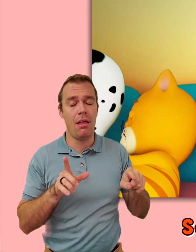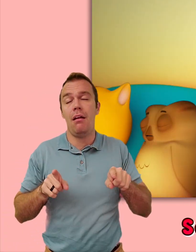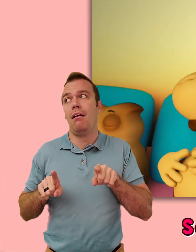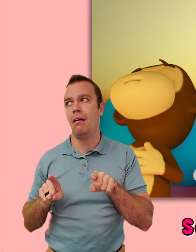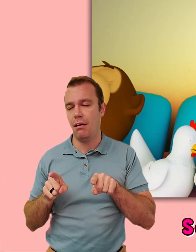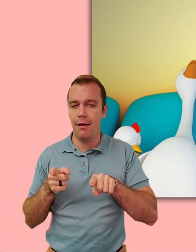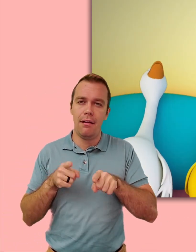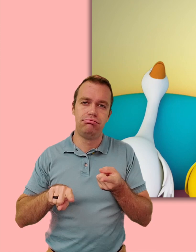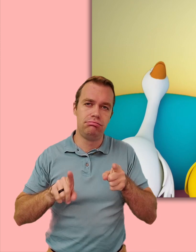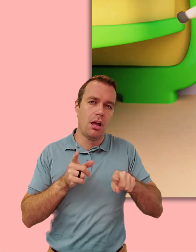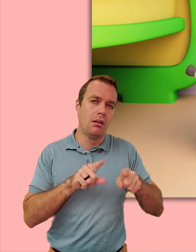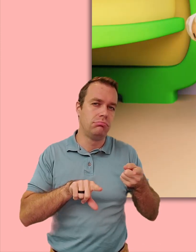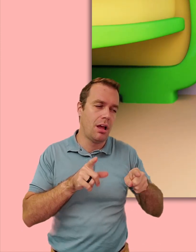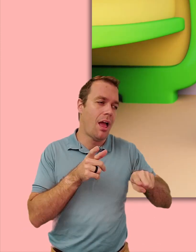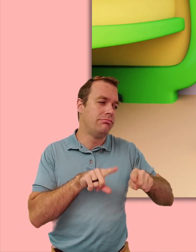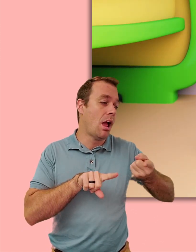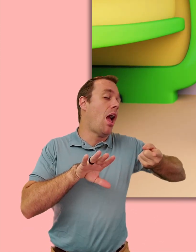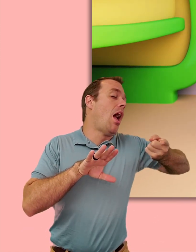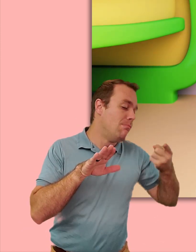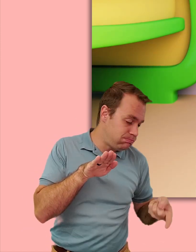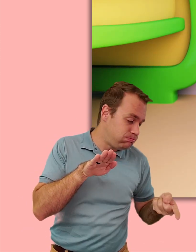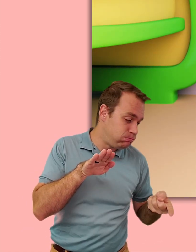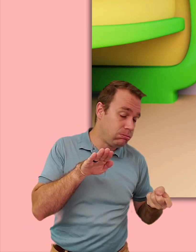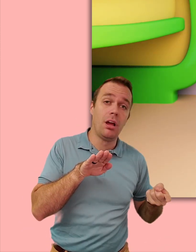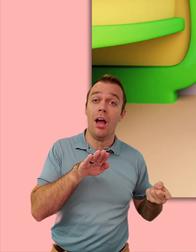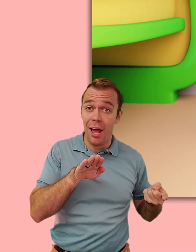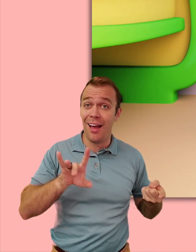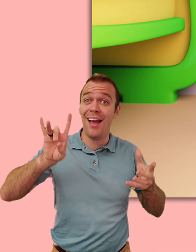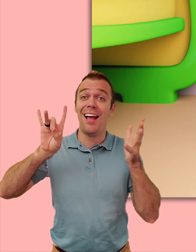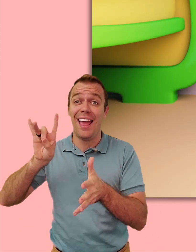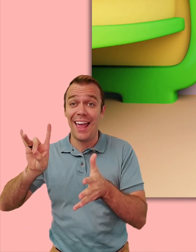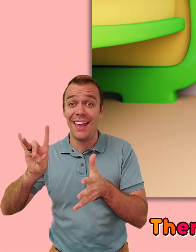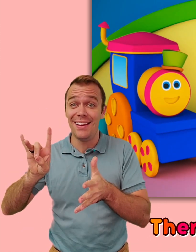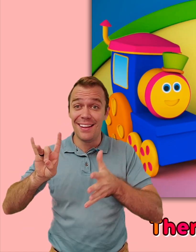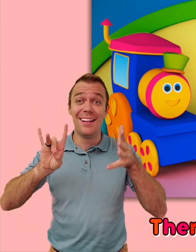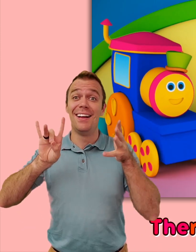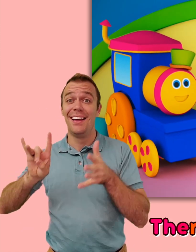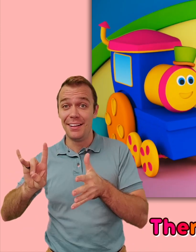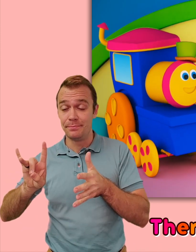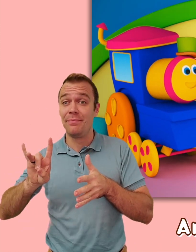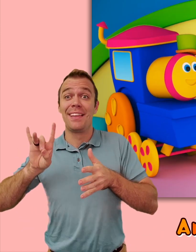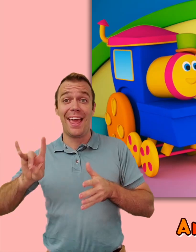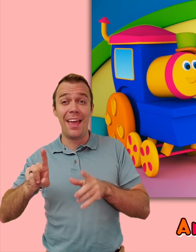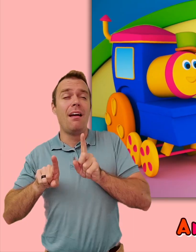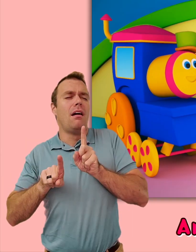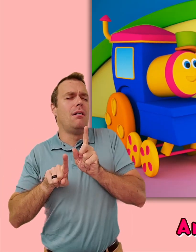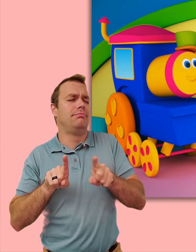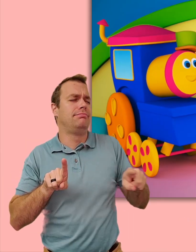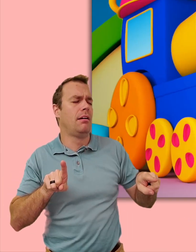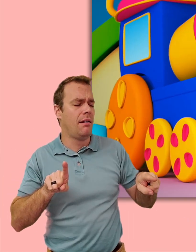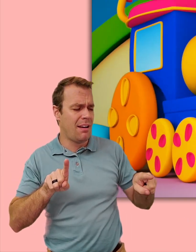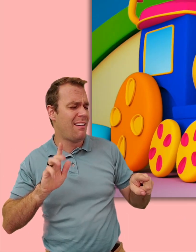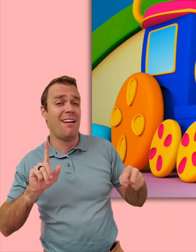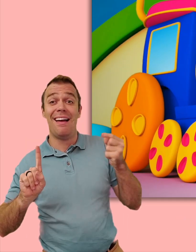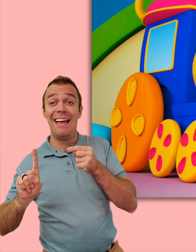So they all rolled over and one fell out. 8! 8! There were 8 in the bed and the little one